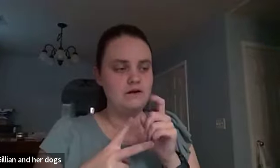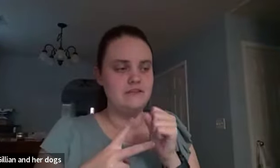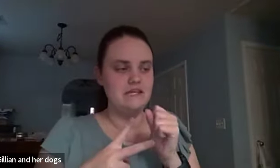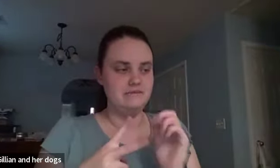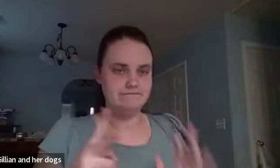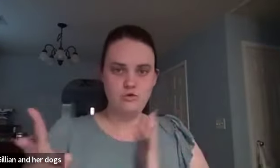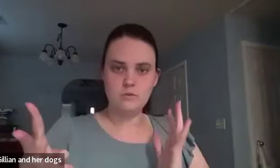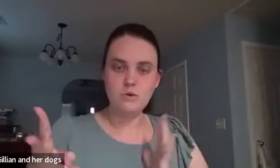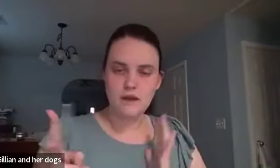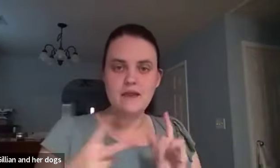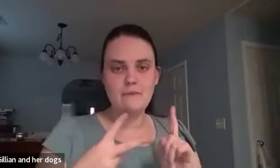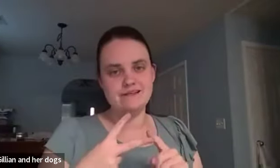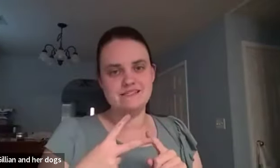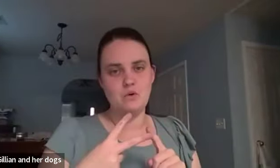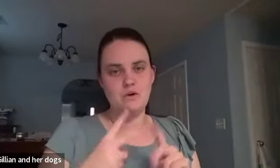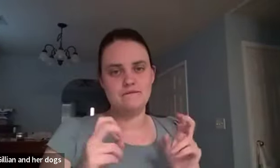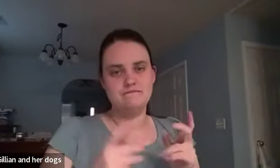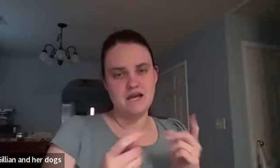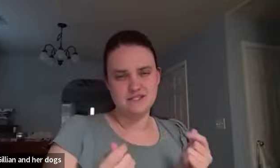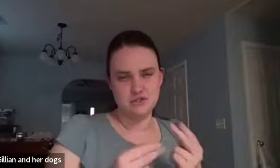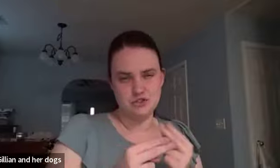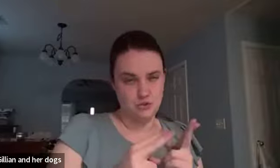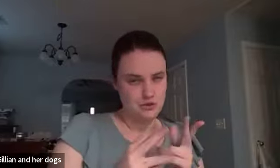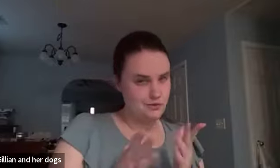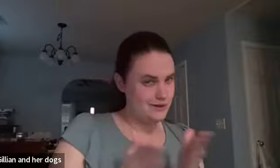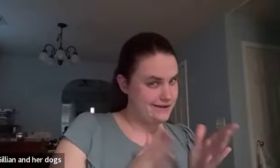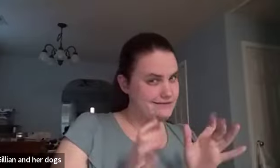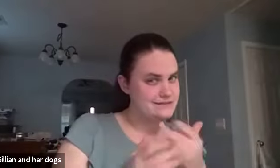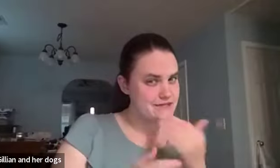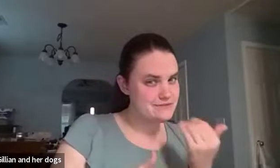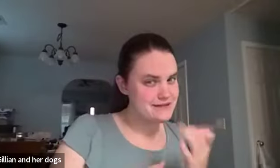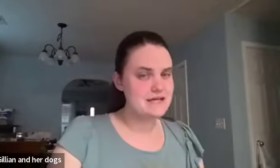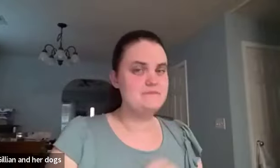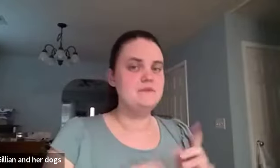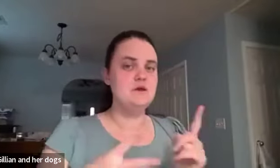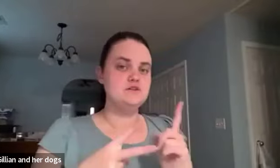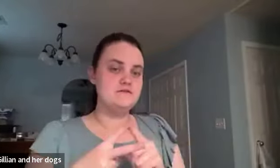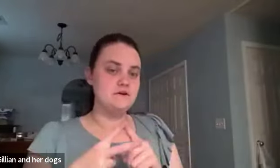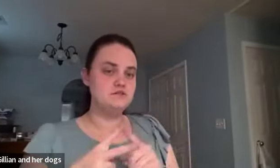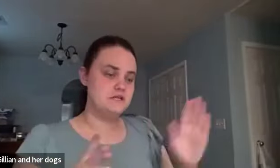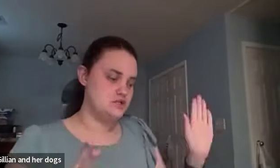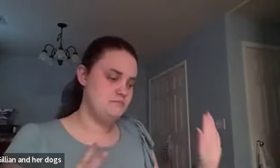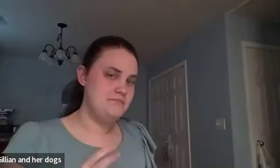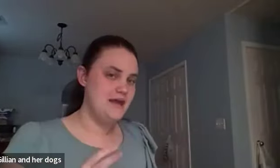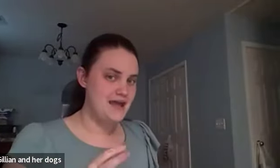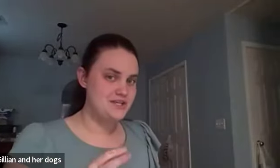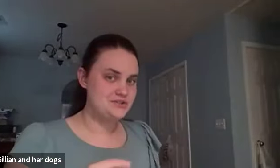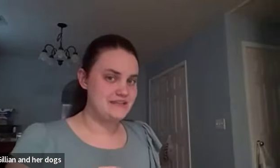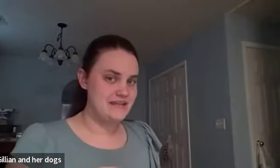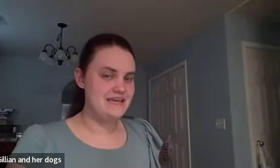more the formal way, and one is the more faster, shorter way, is the best way to say it. So the first one is you pat your leg